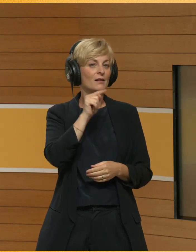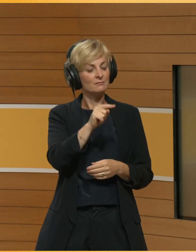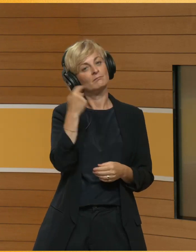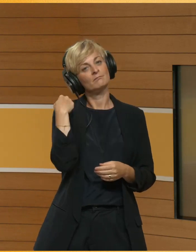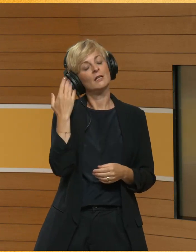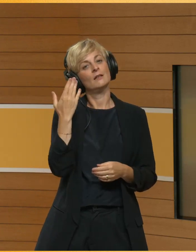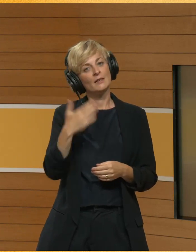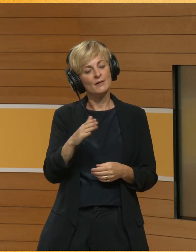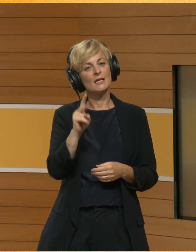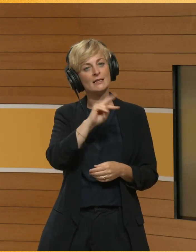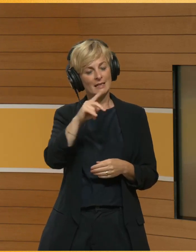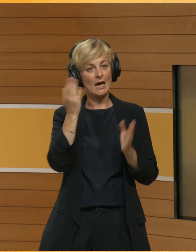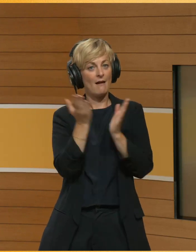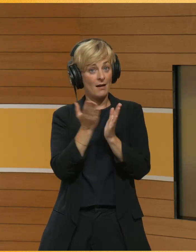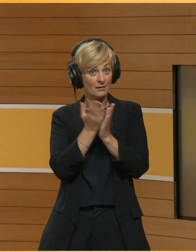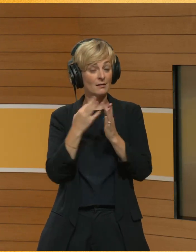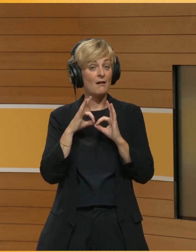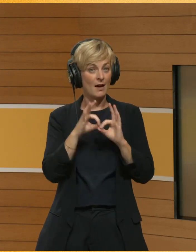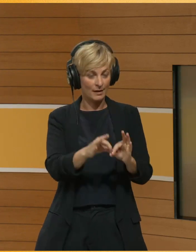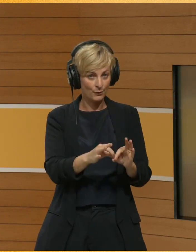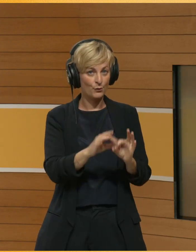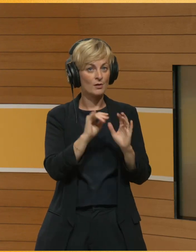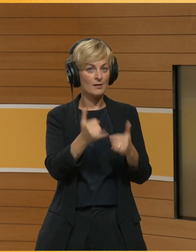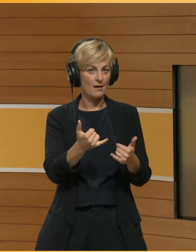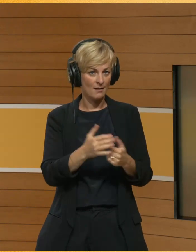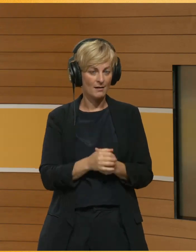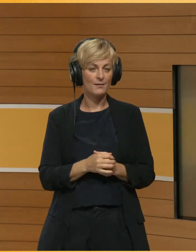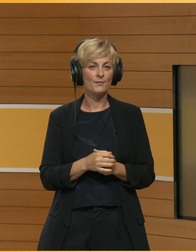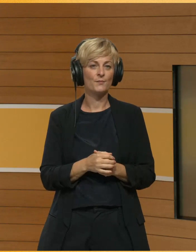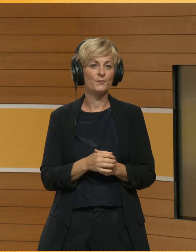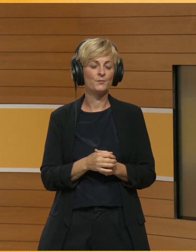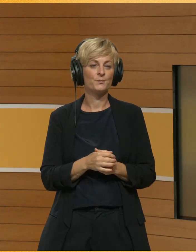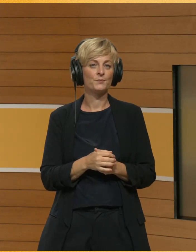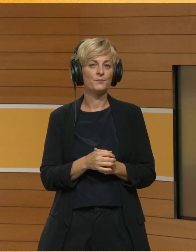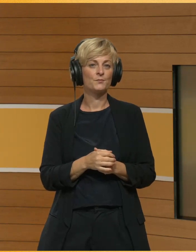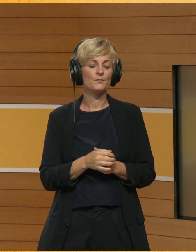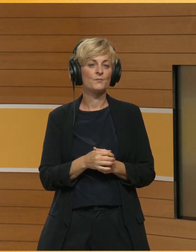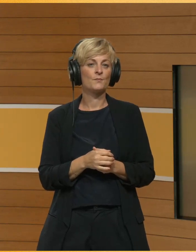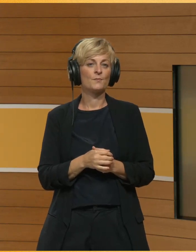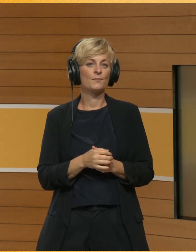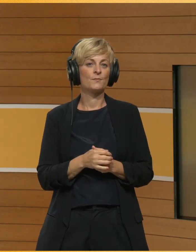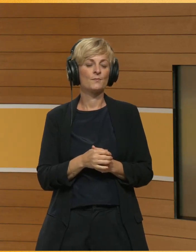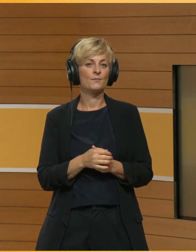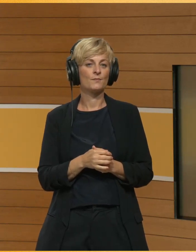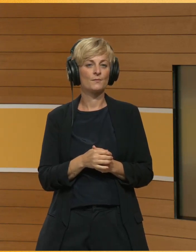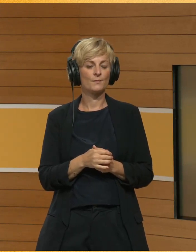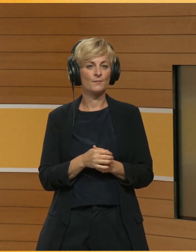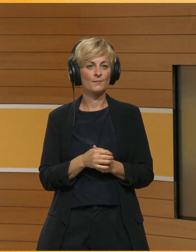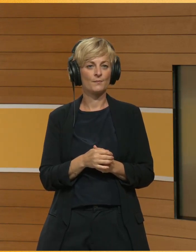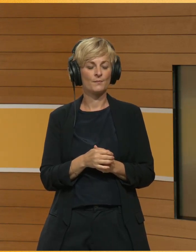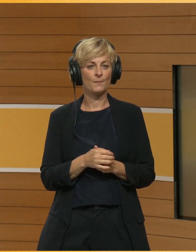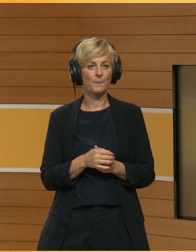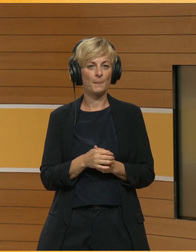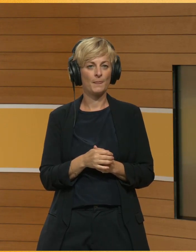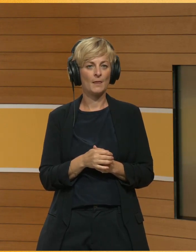The digital file. The digital file? Patient file. Patient file. And so in other hospitals in Germany, I